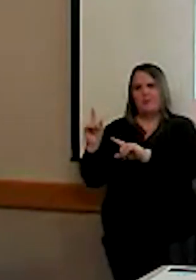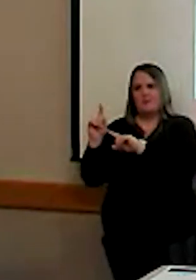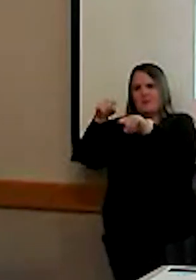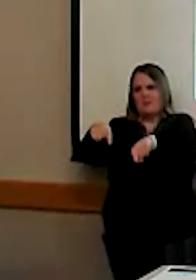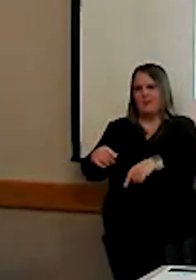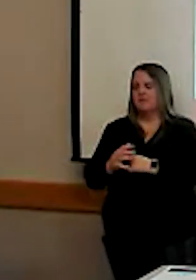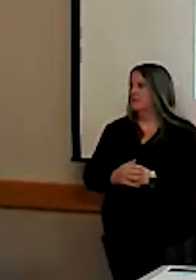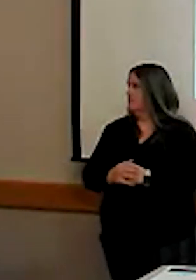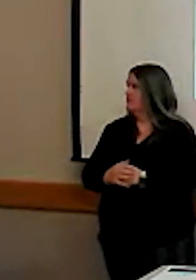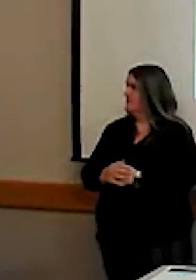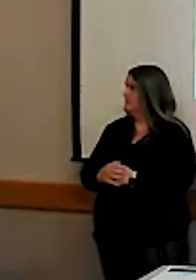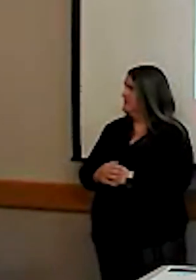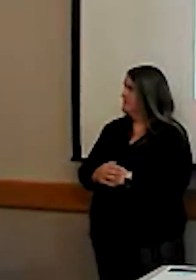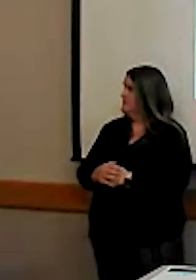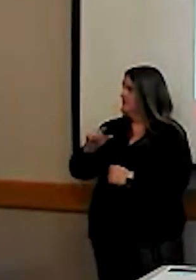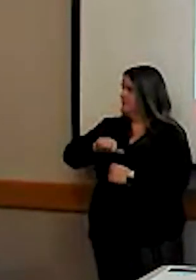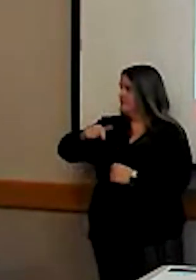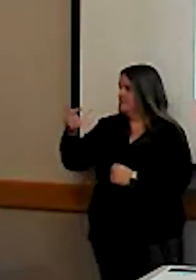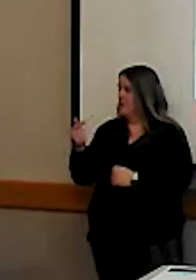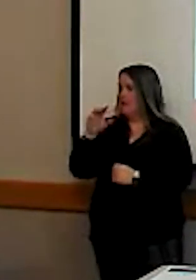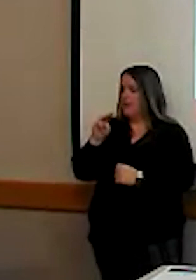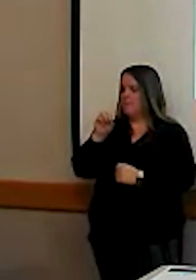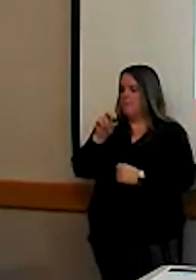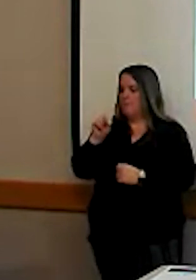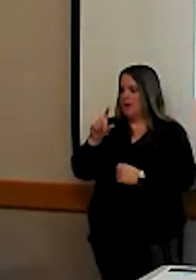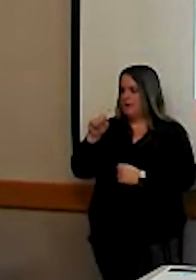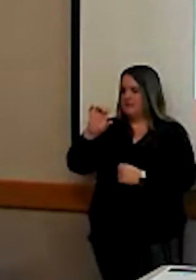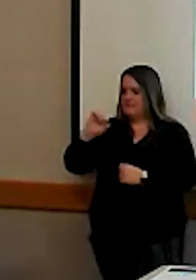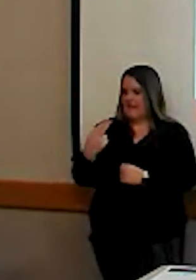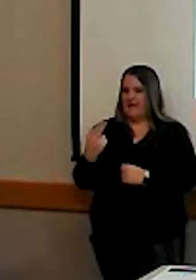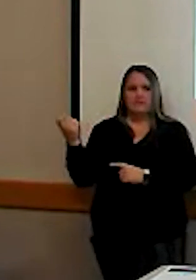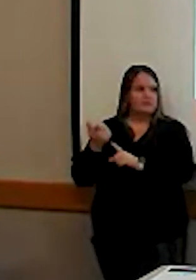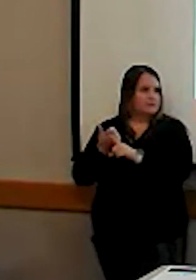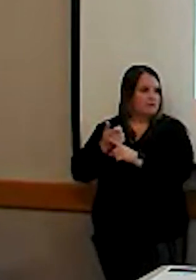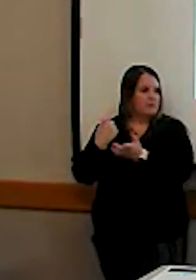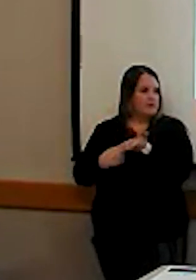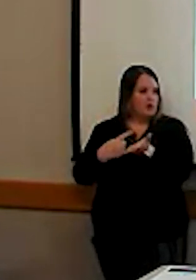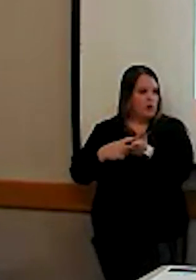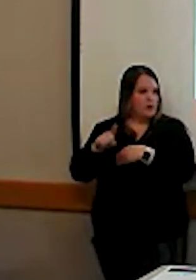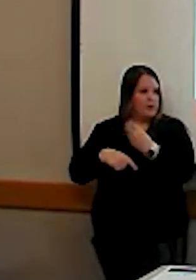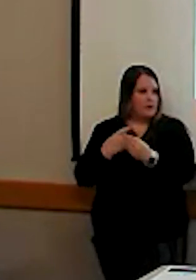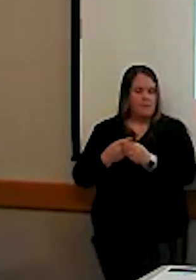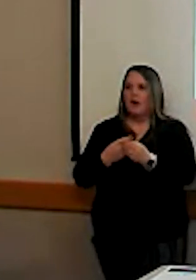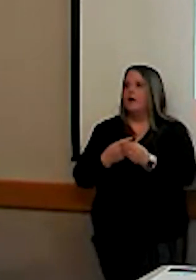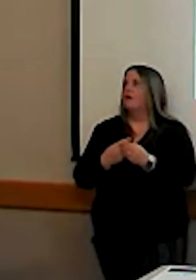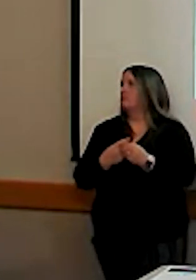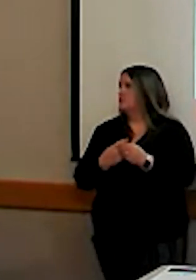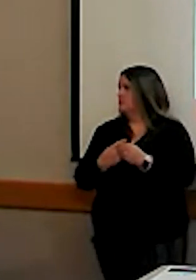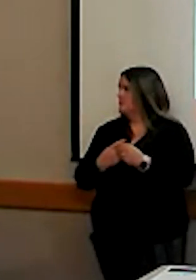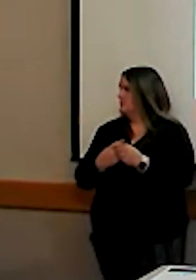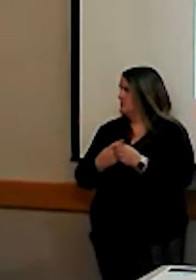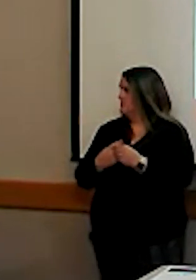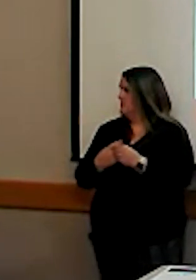attend. So next up is Montec, and she'll be talking about, Michelle will be talking